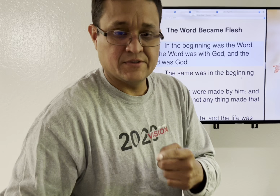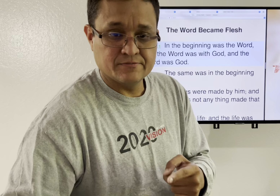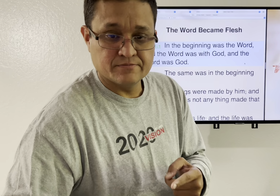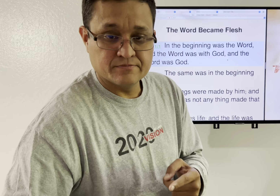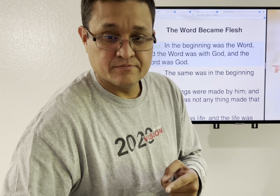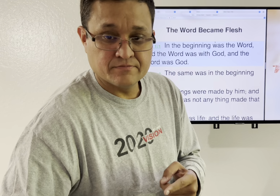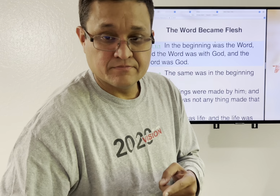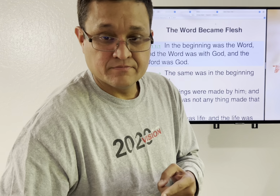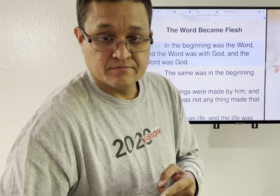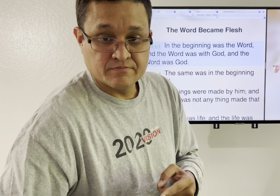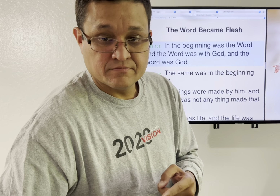I'm going to show you something.